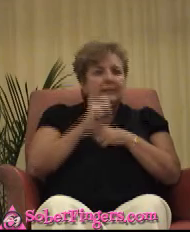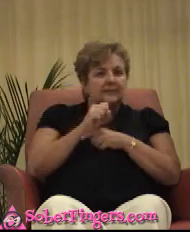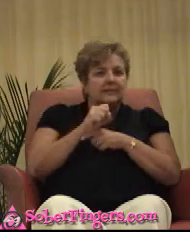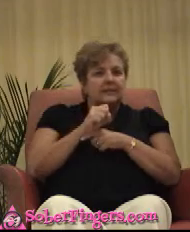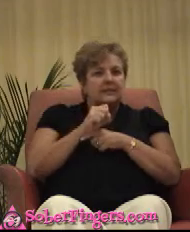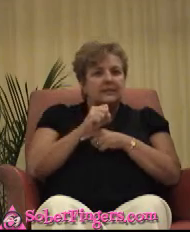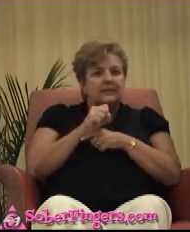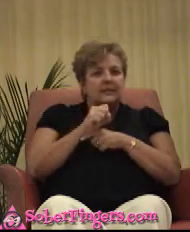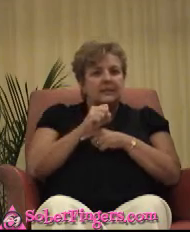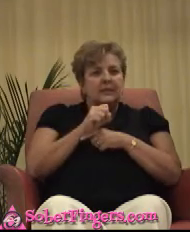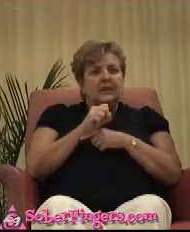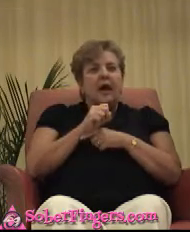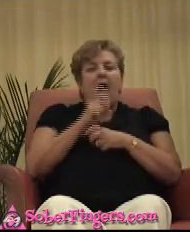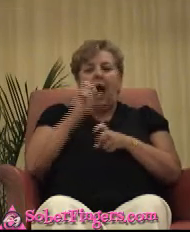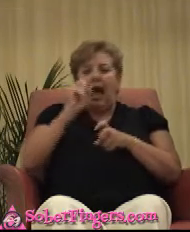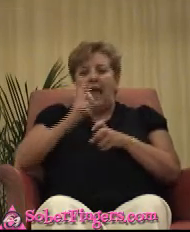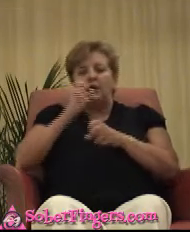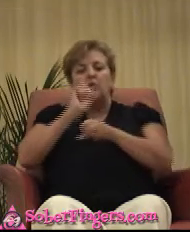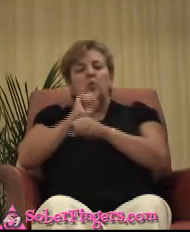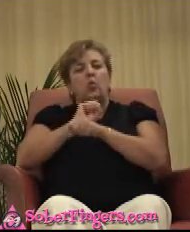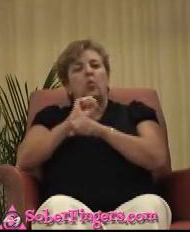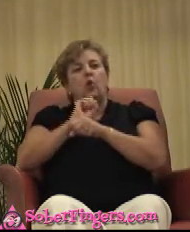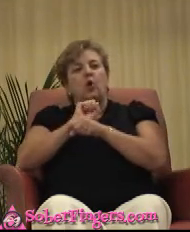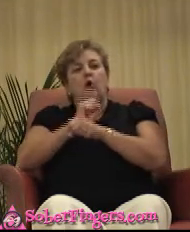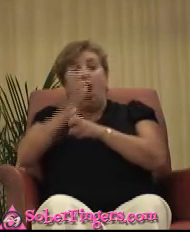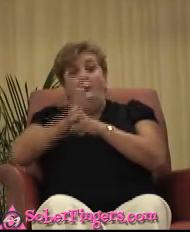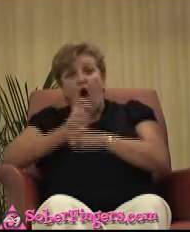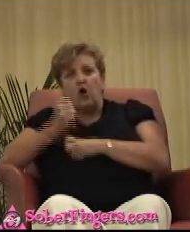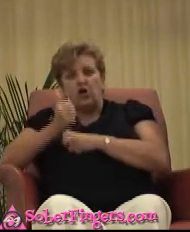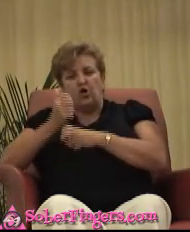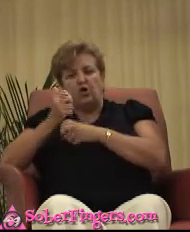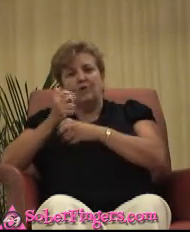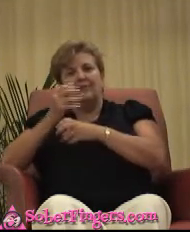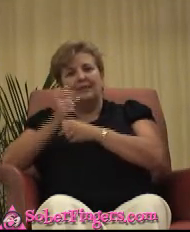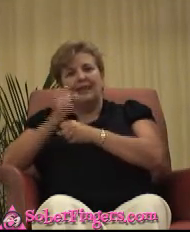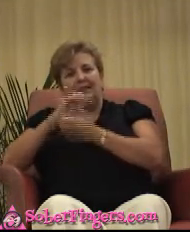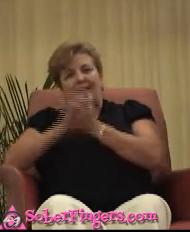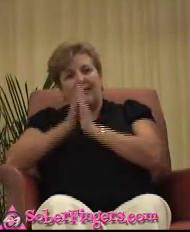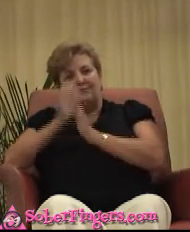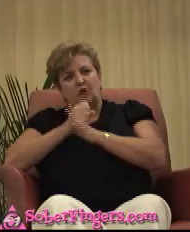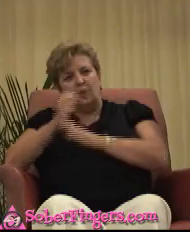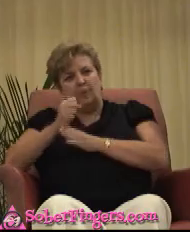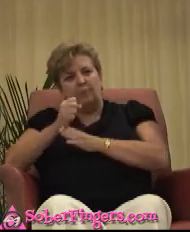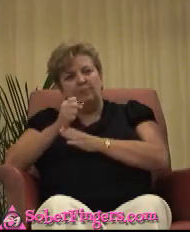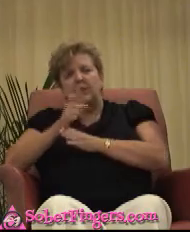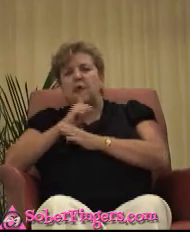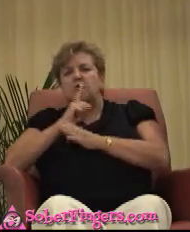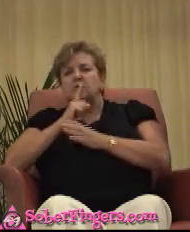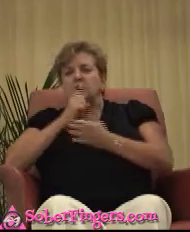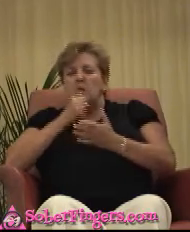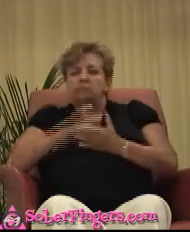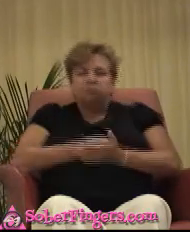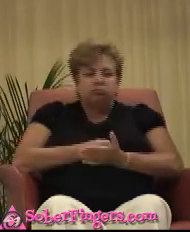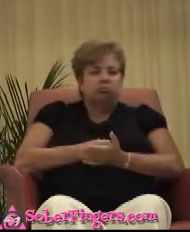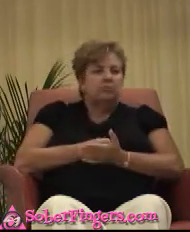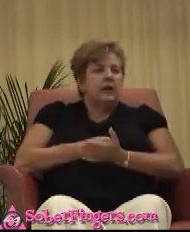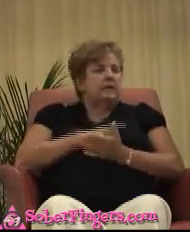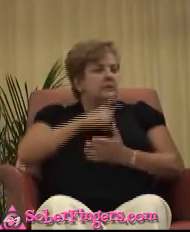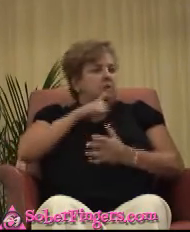other thinking. The good thing was I was so beaten and so down and so devastated that I hoped